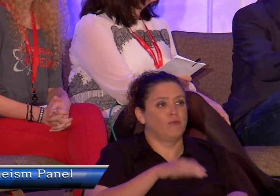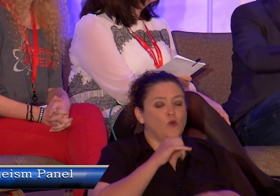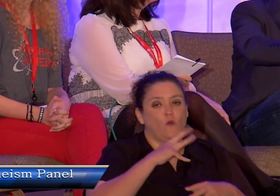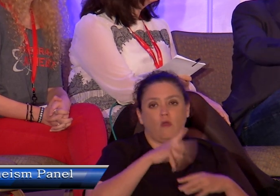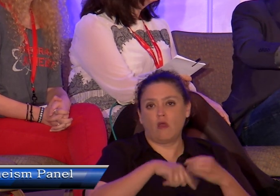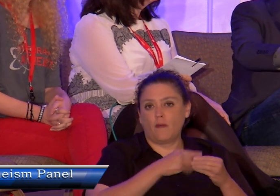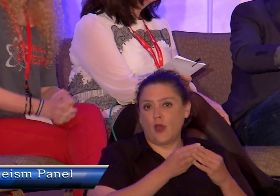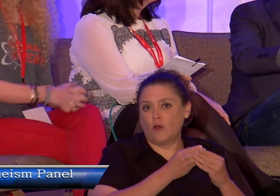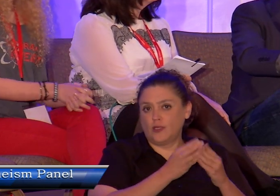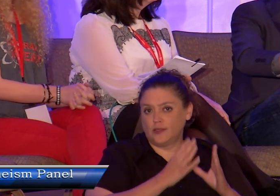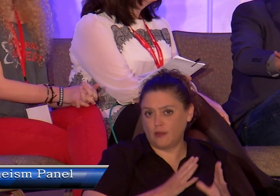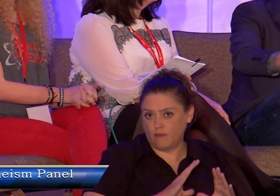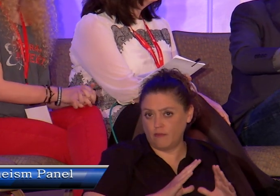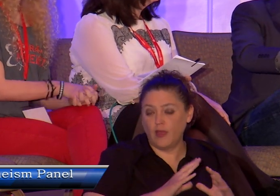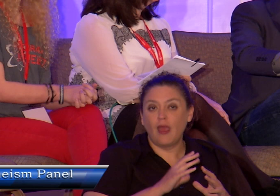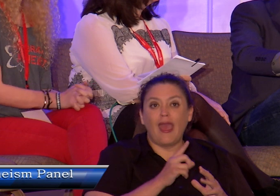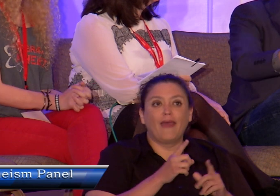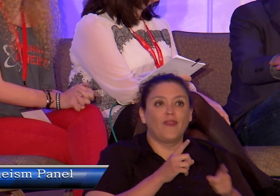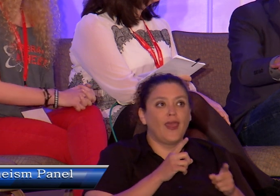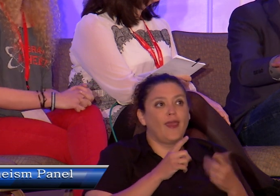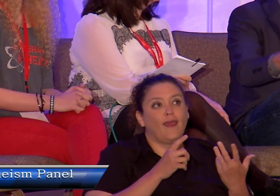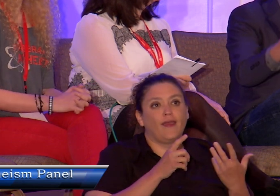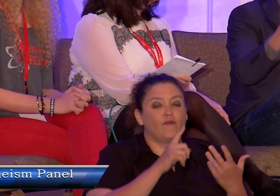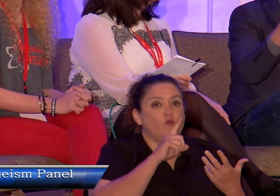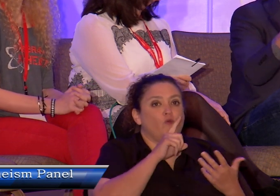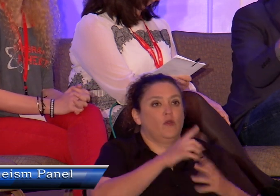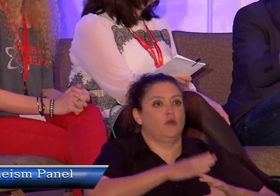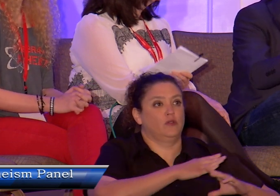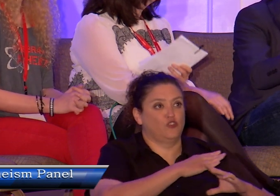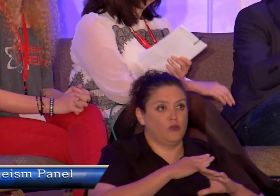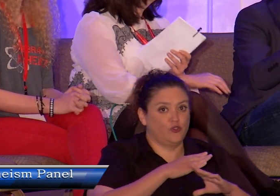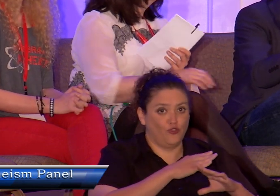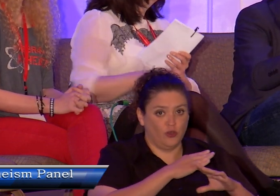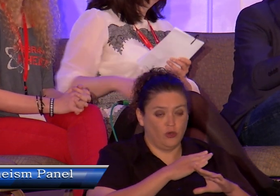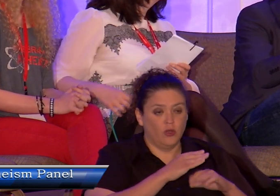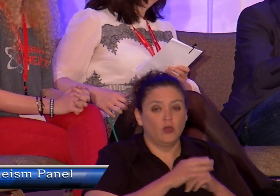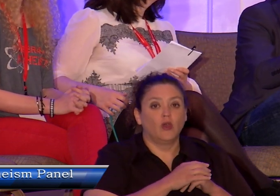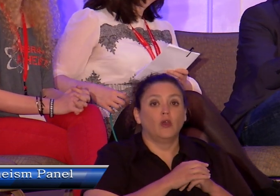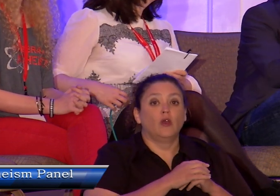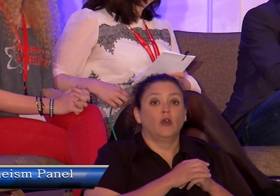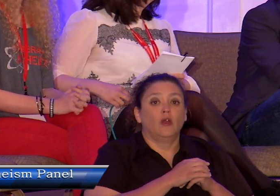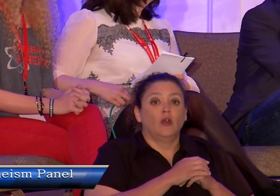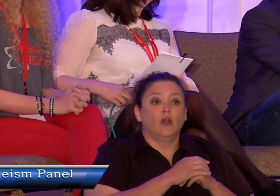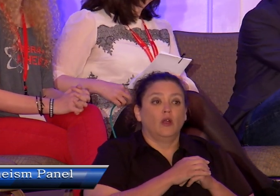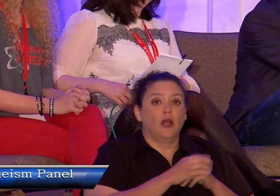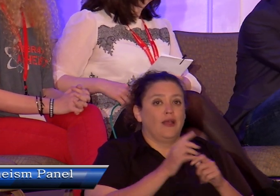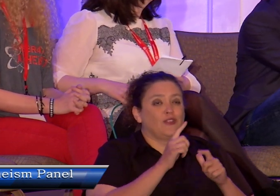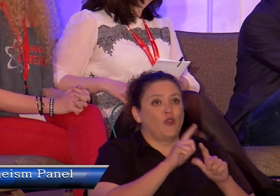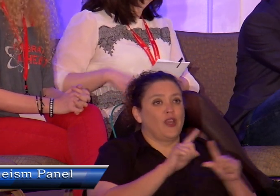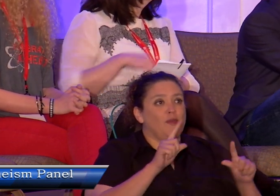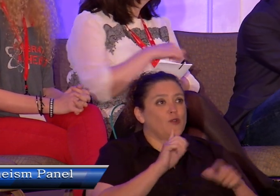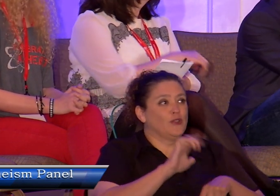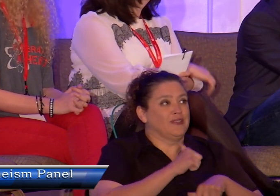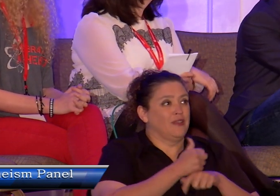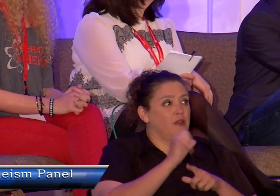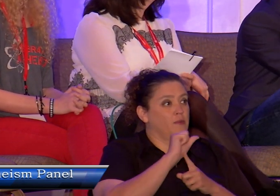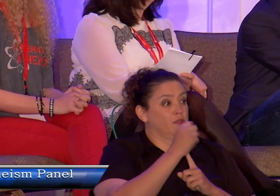created sheltered it and protected it from criticism. The liberals have created a vacuum in which